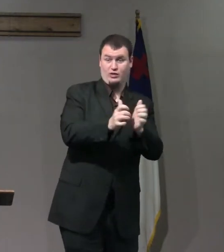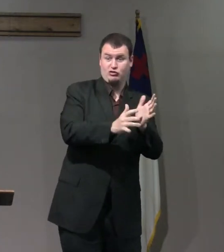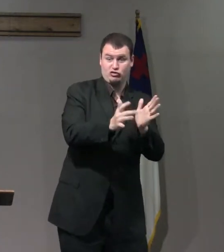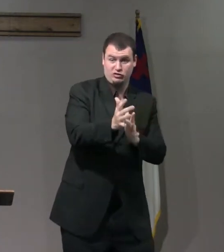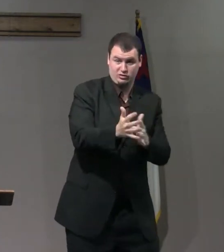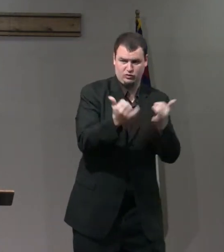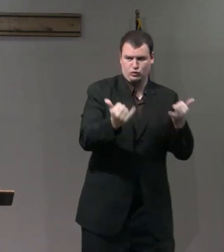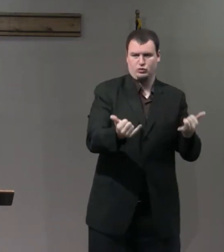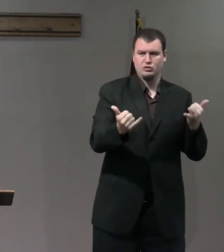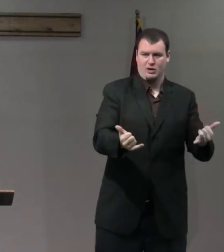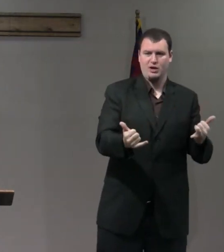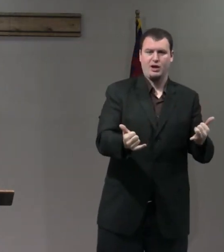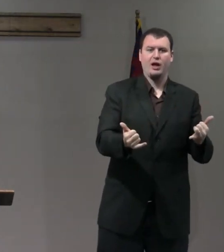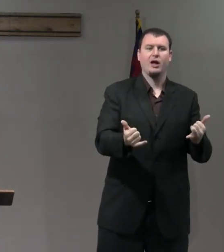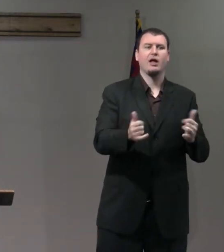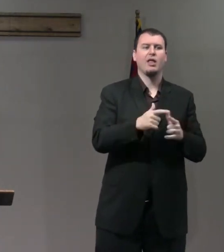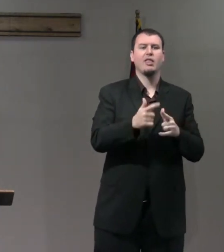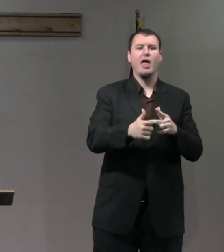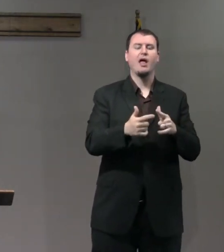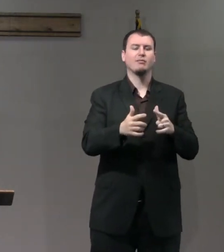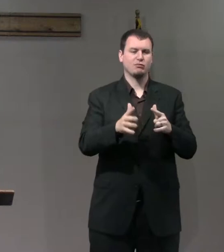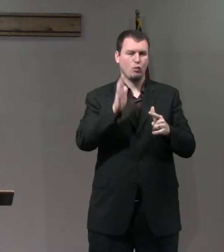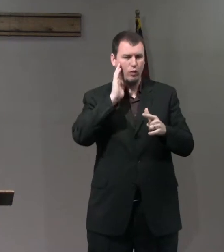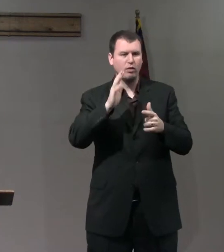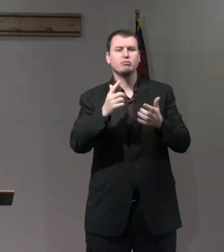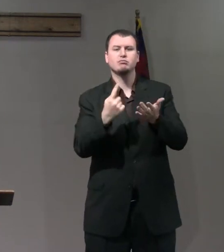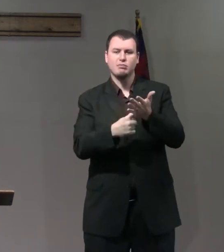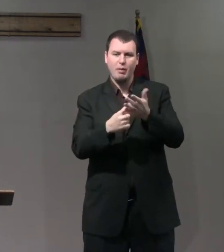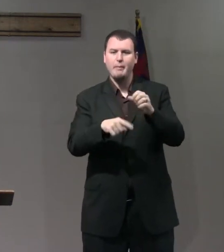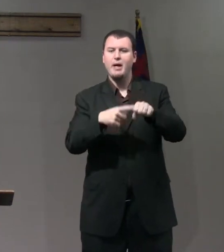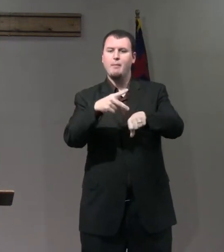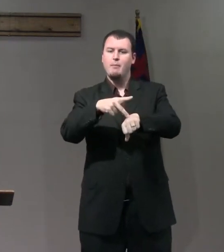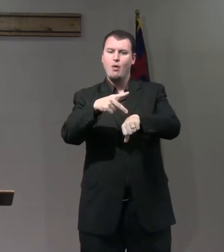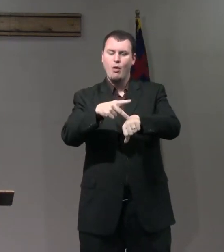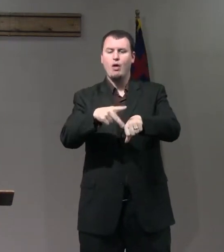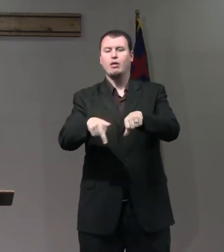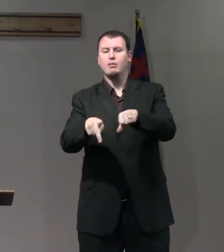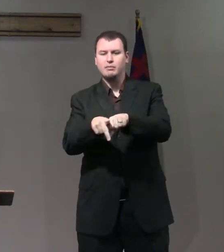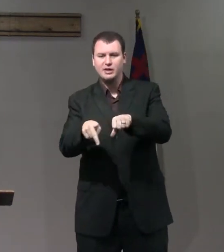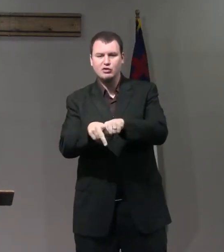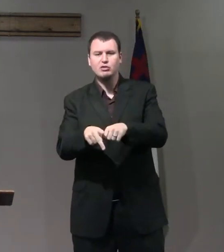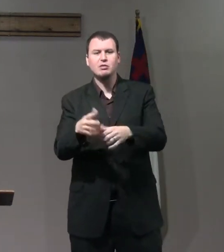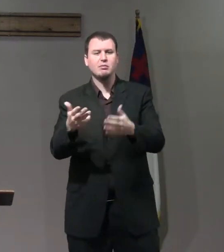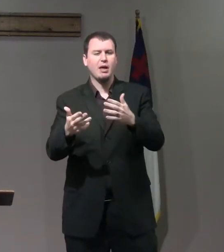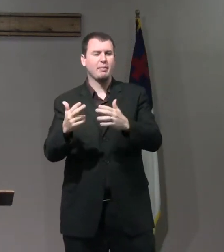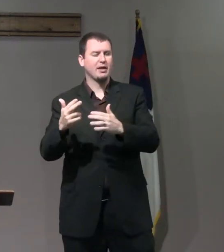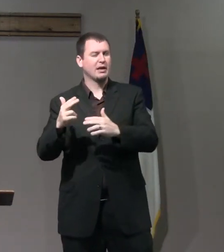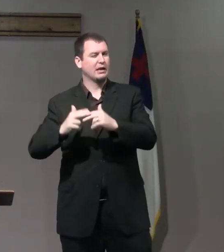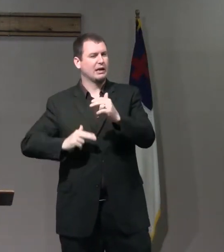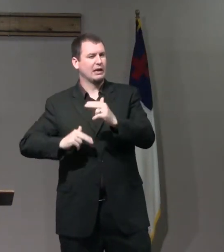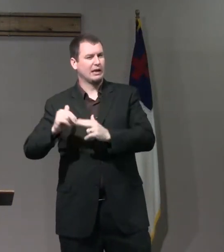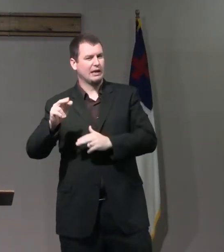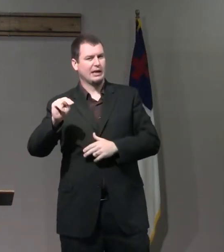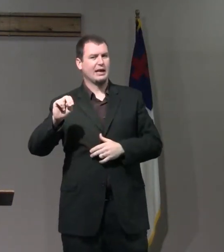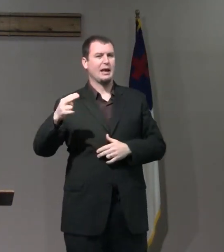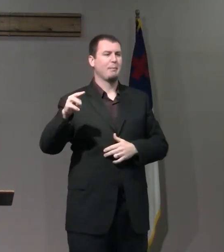to start with Jesus today. And then we'll talk about Paul,